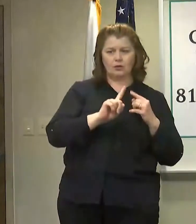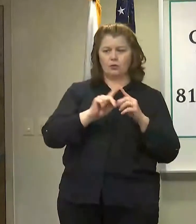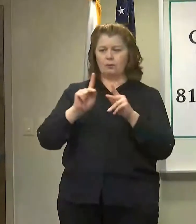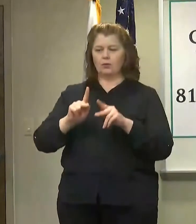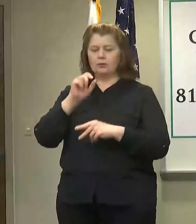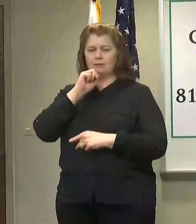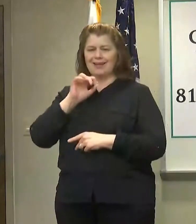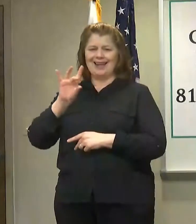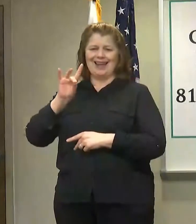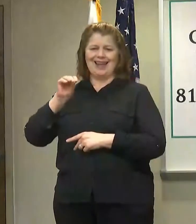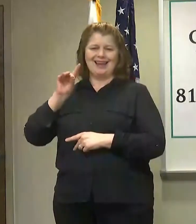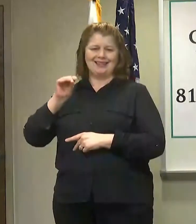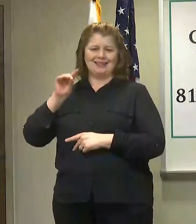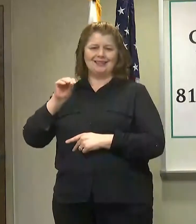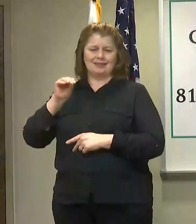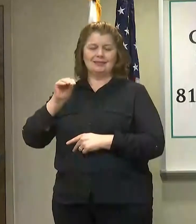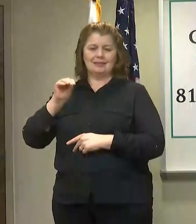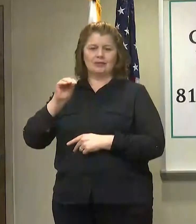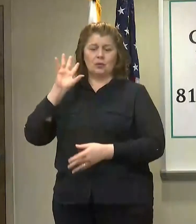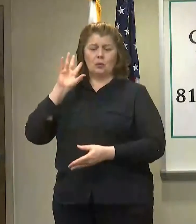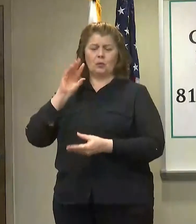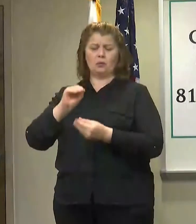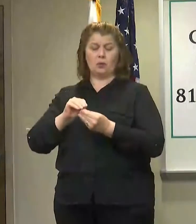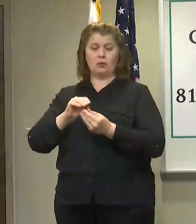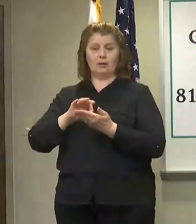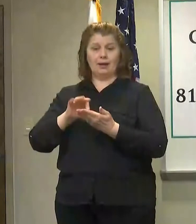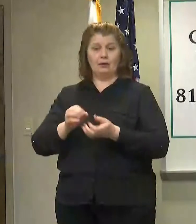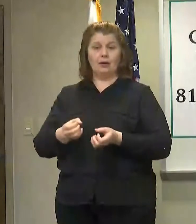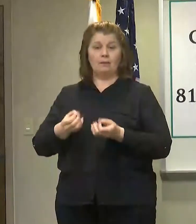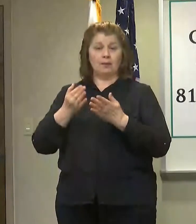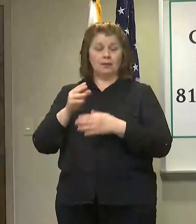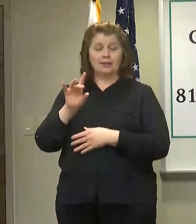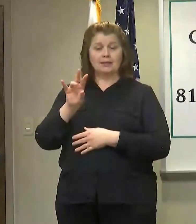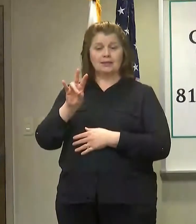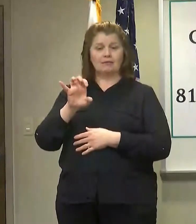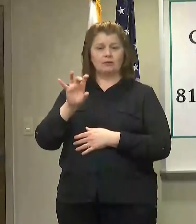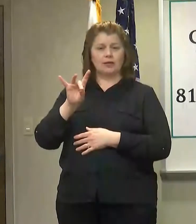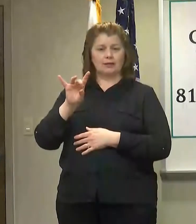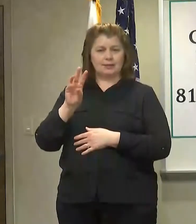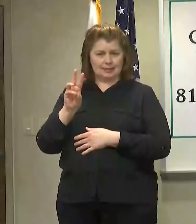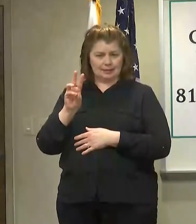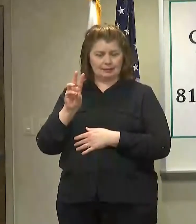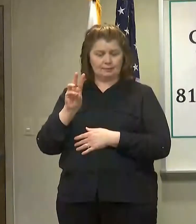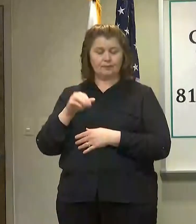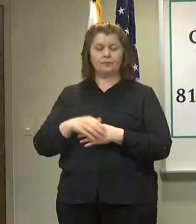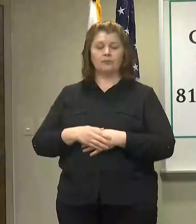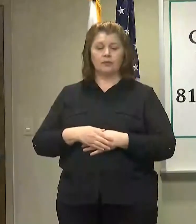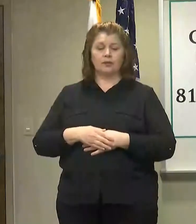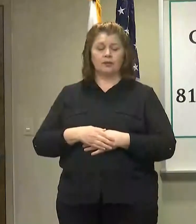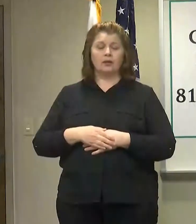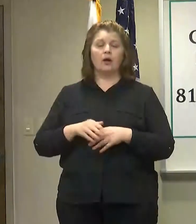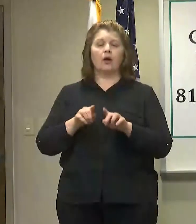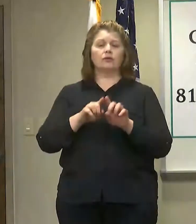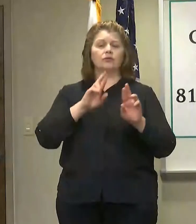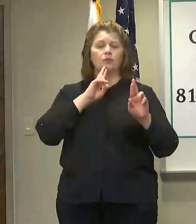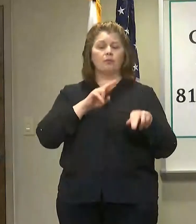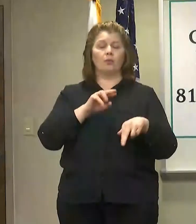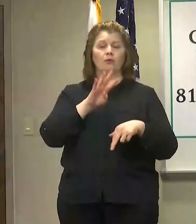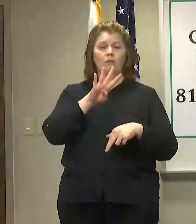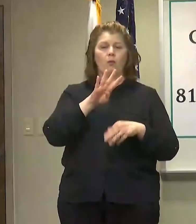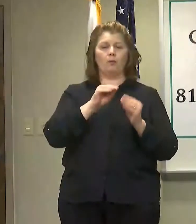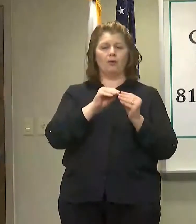their 80s. This brings our total case count to 786. We are also reporting an additional 4